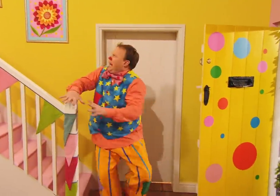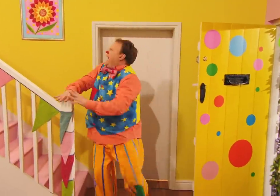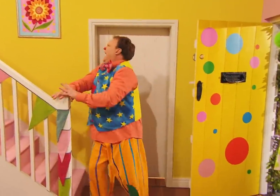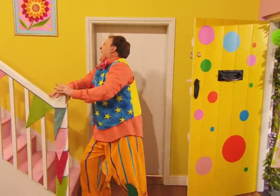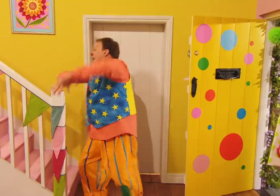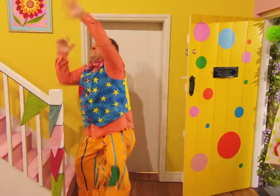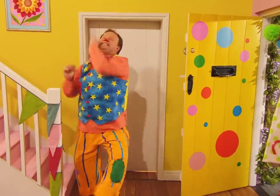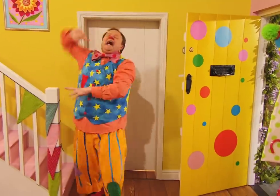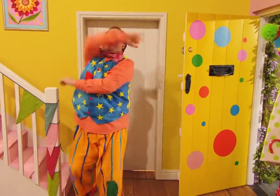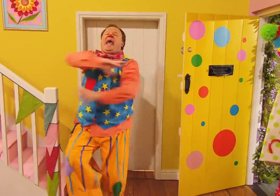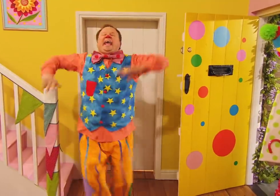Mr. Tumble!